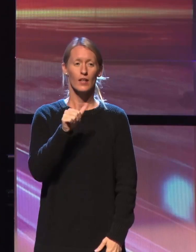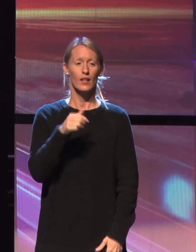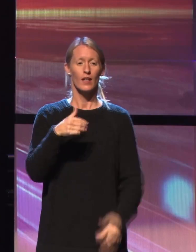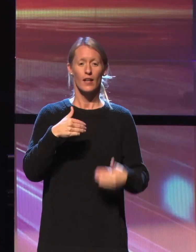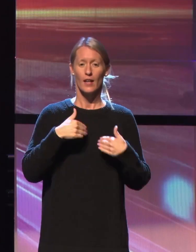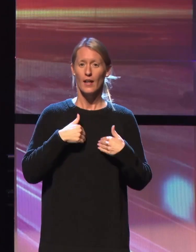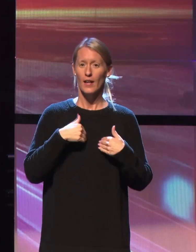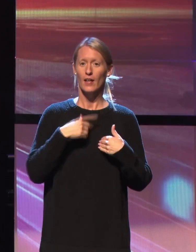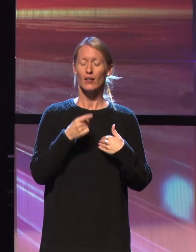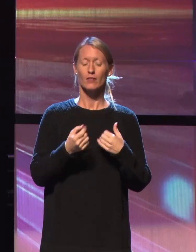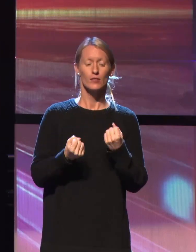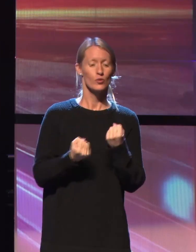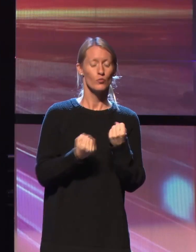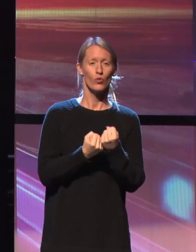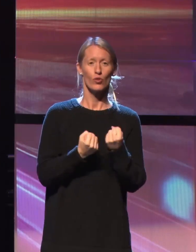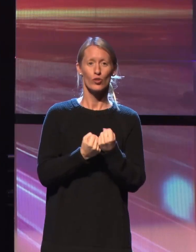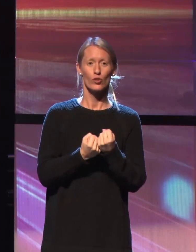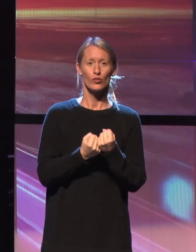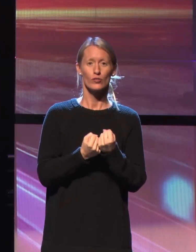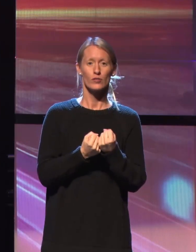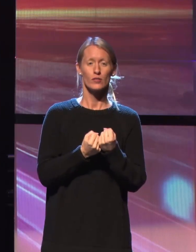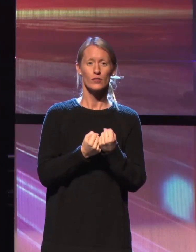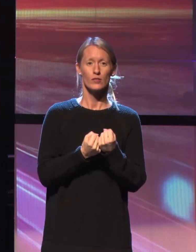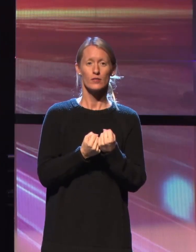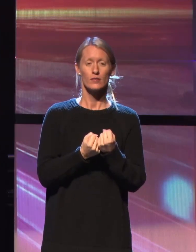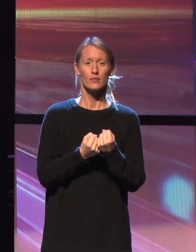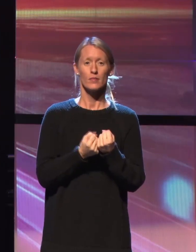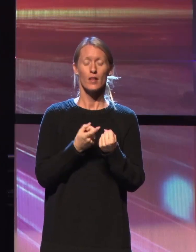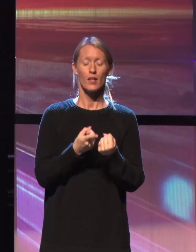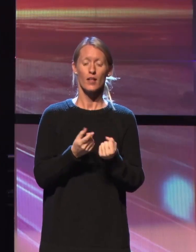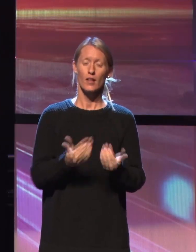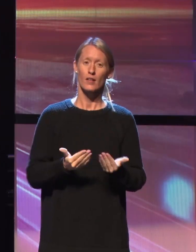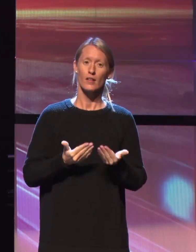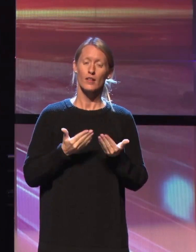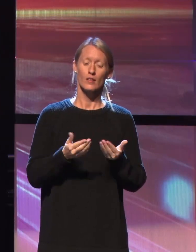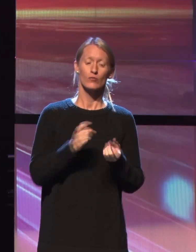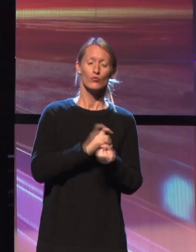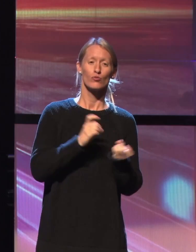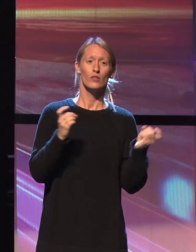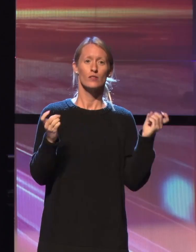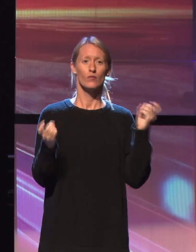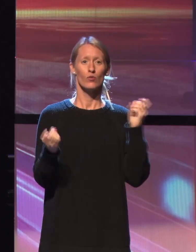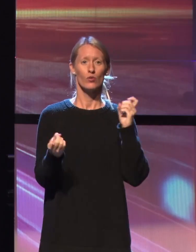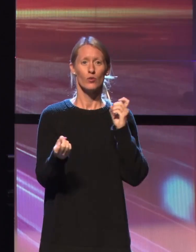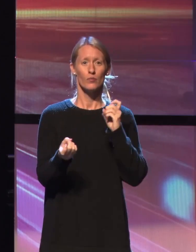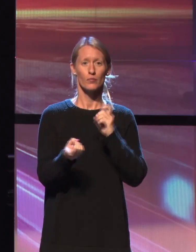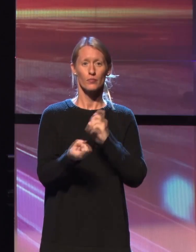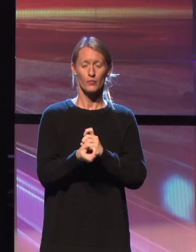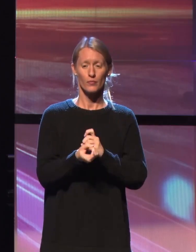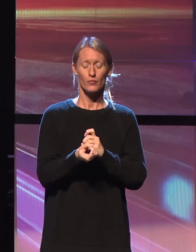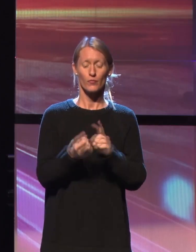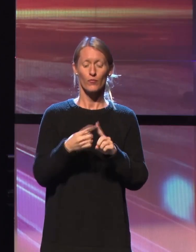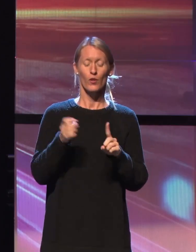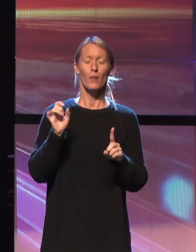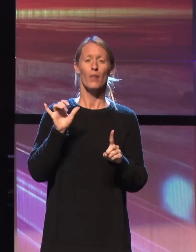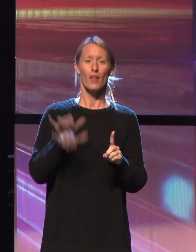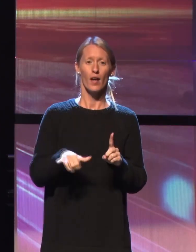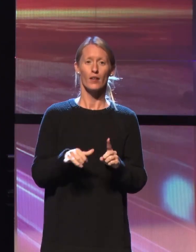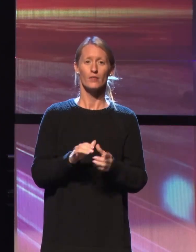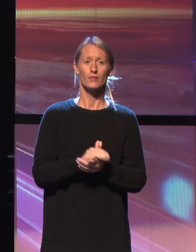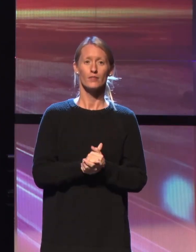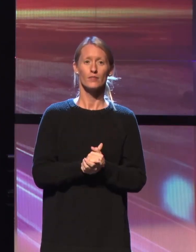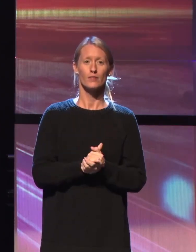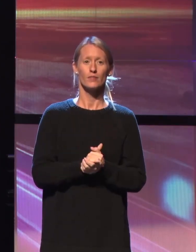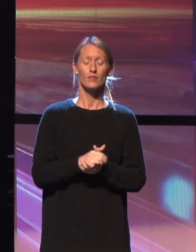been withheld from them. And then I can be transformed by being proximate. So, to hunger and